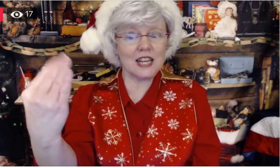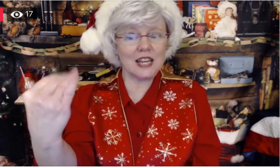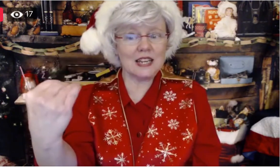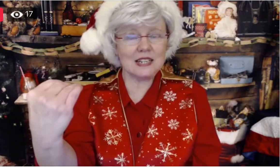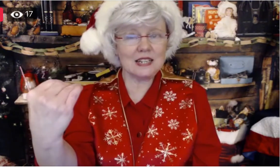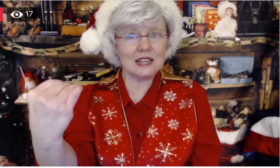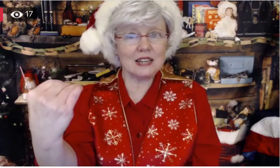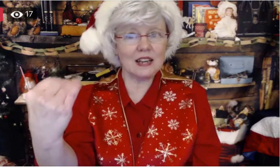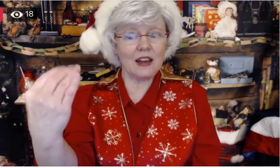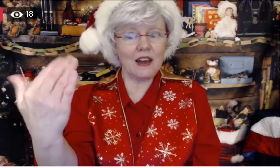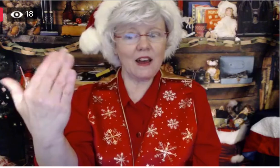14,